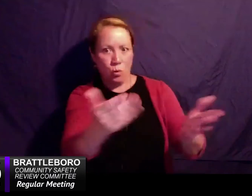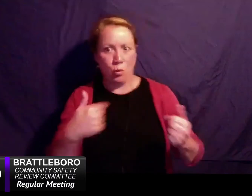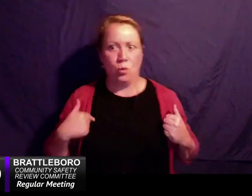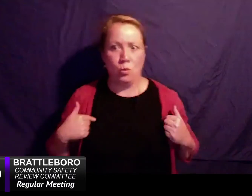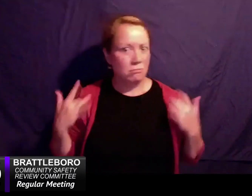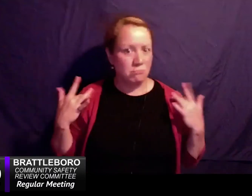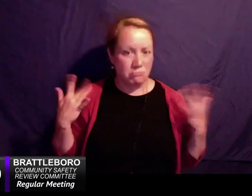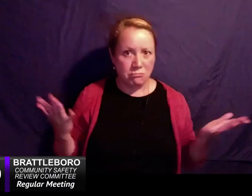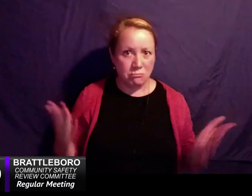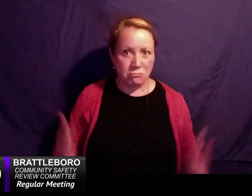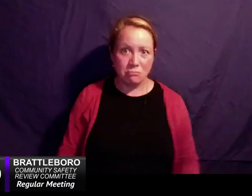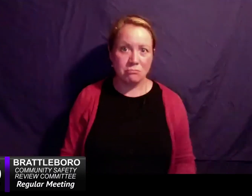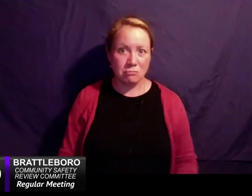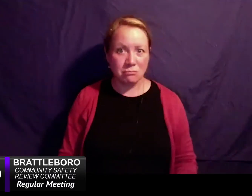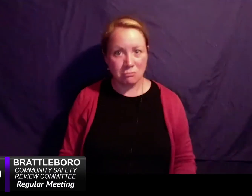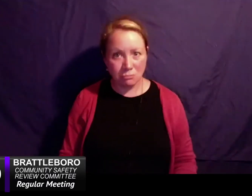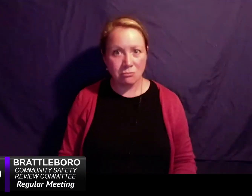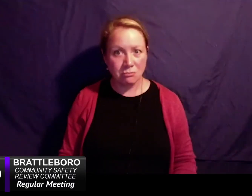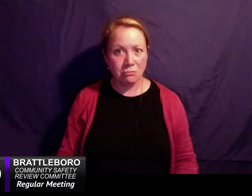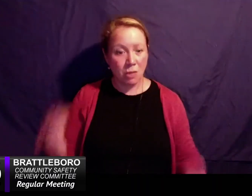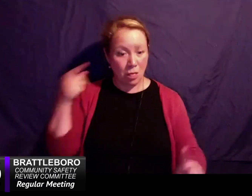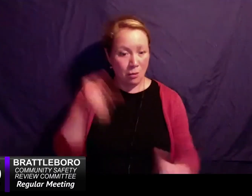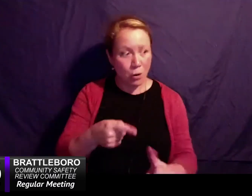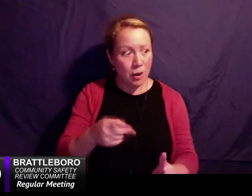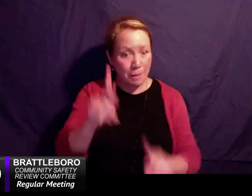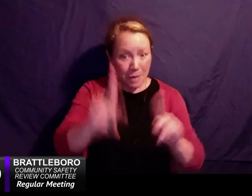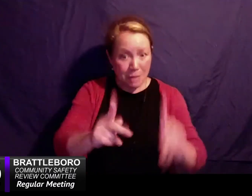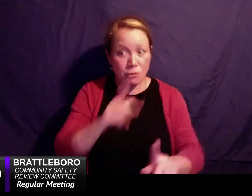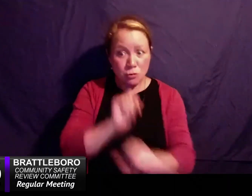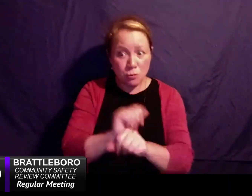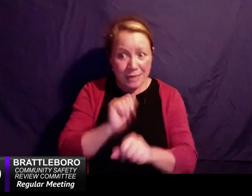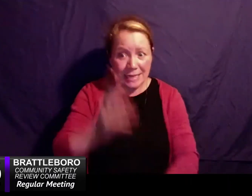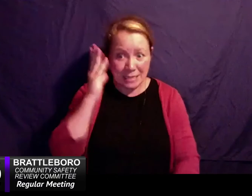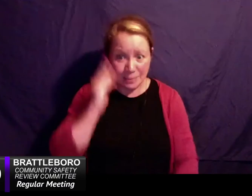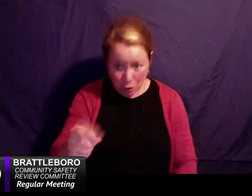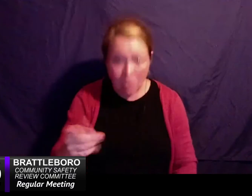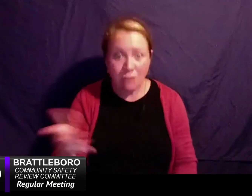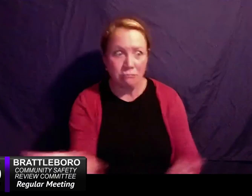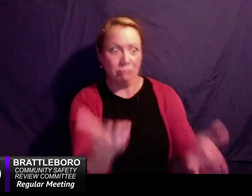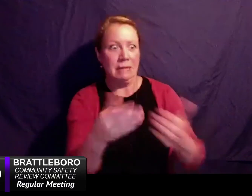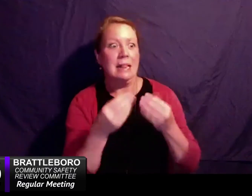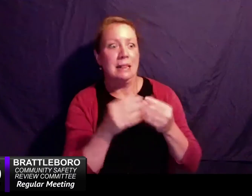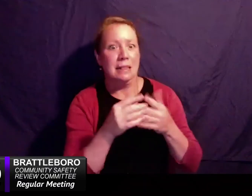nothing about us without us, that the people who are experiencing things can lead things, and that